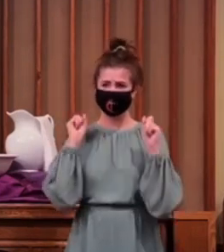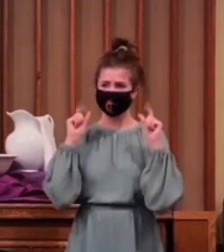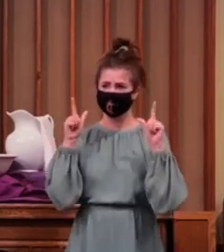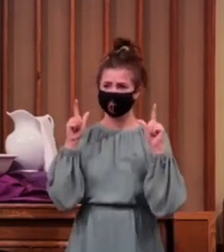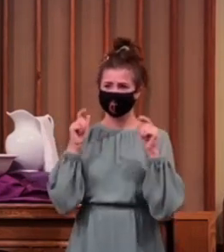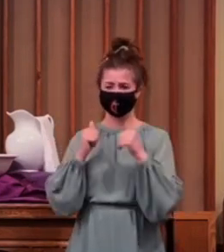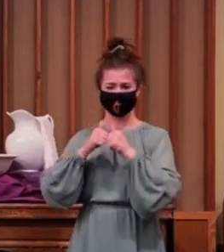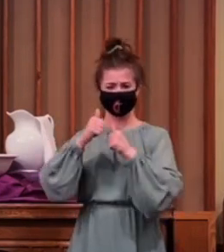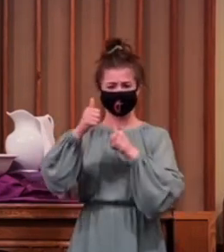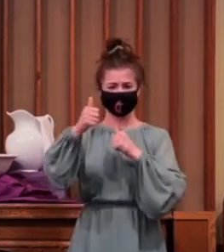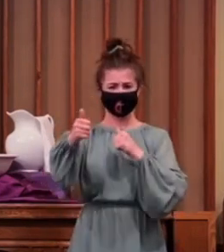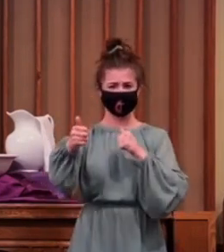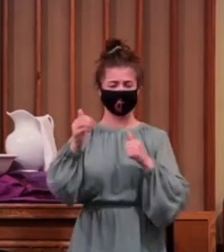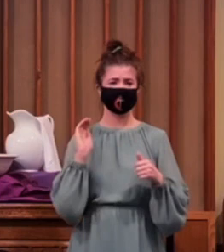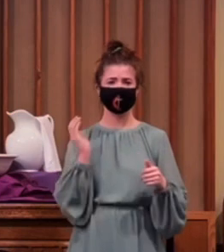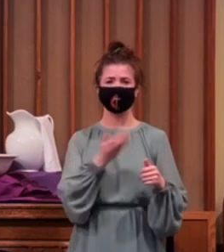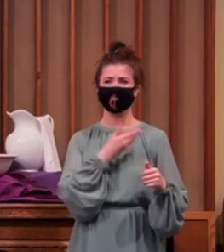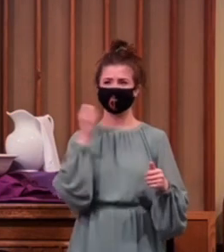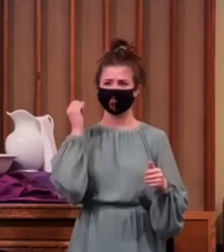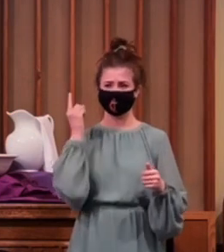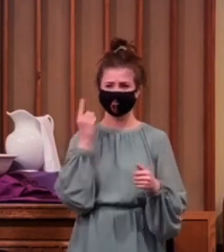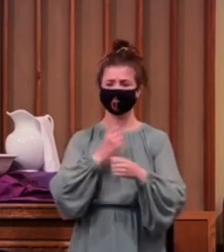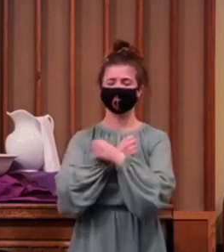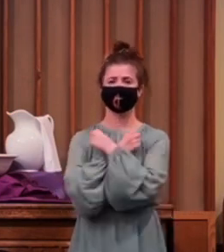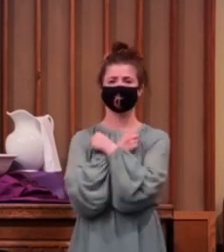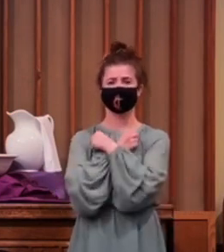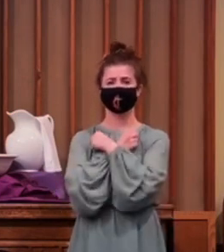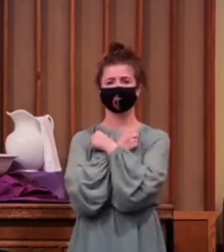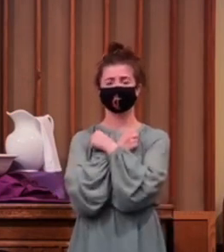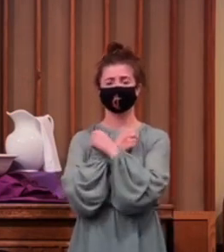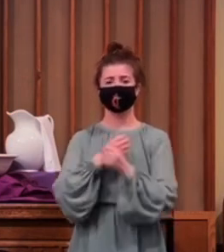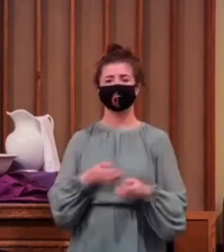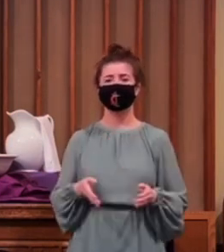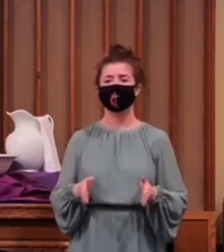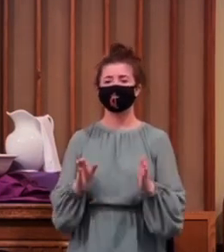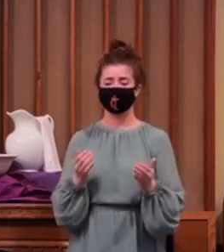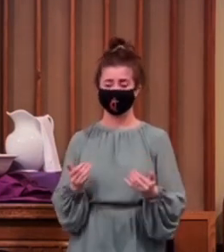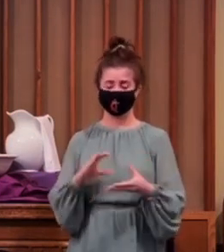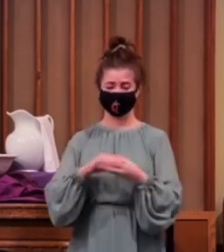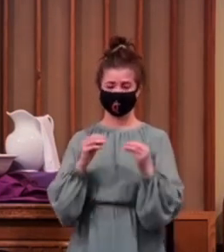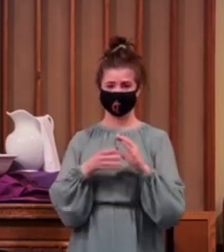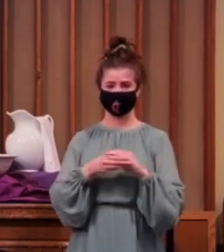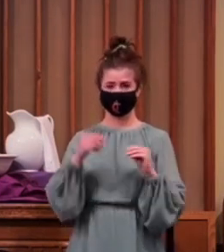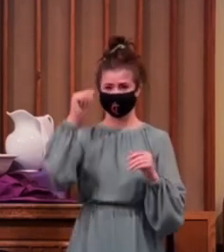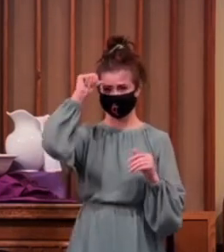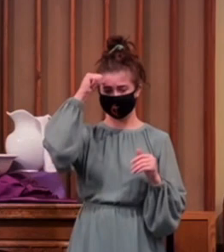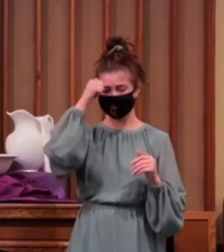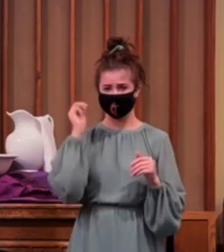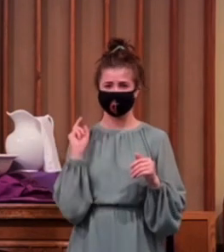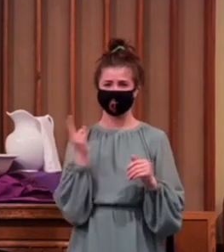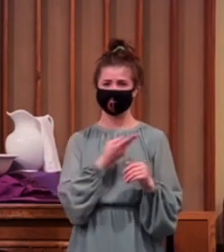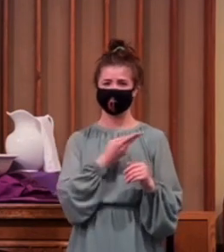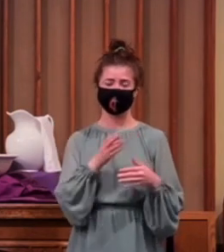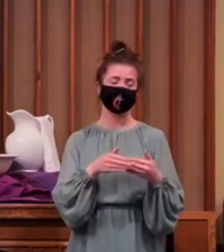exceeds our understanding of love. So may this story remind us, no matter who